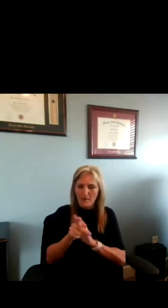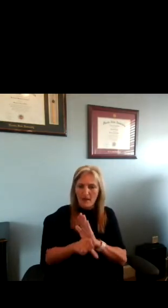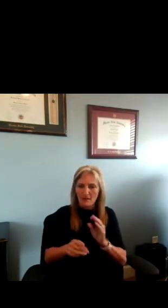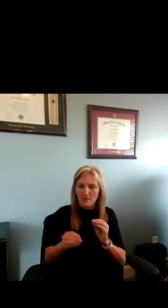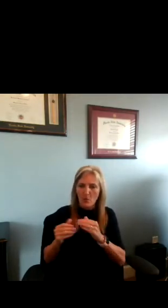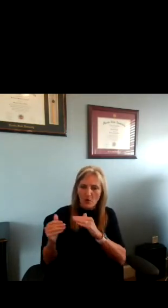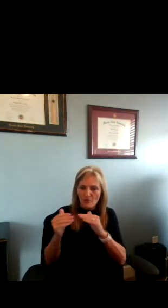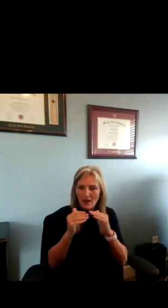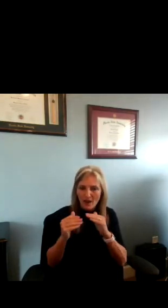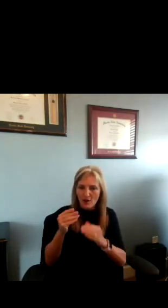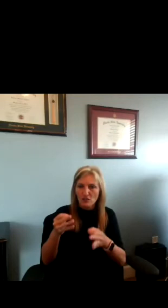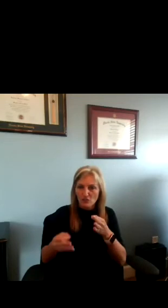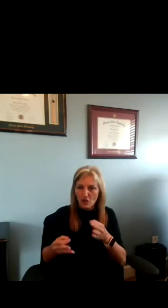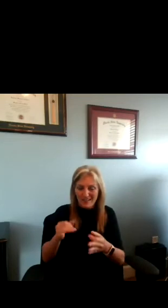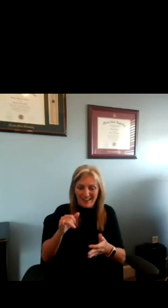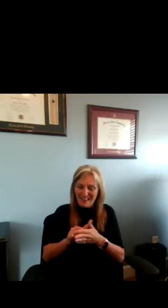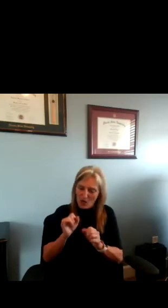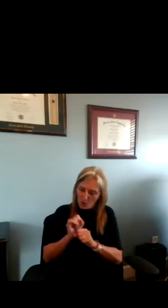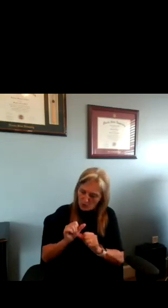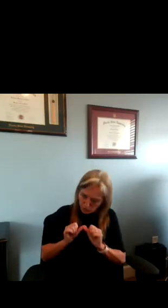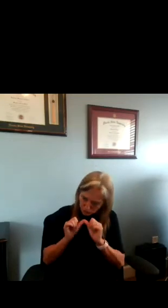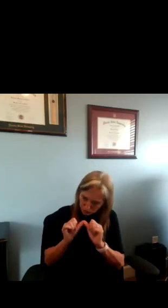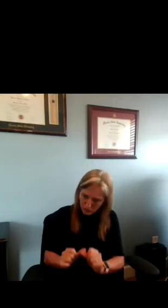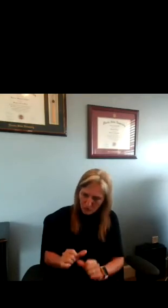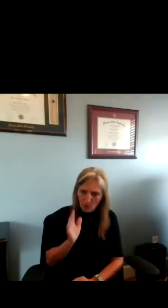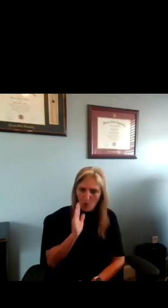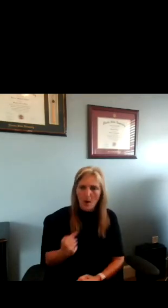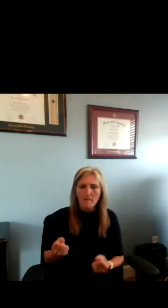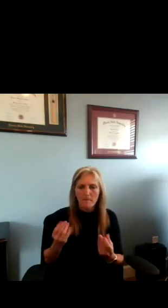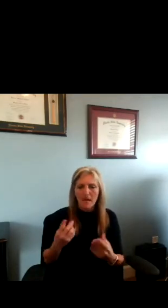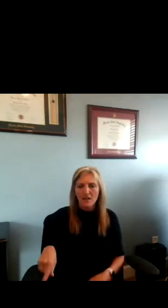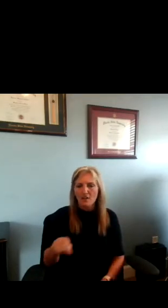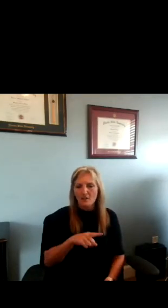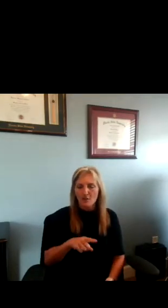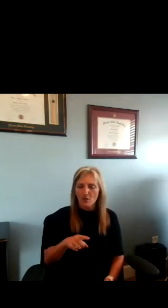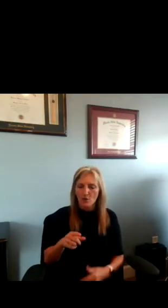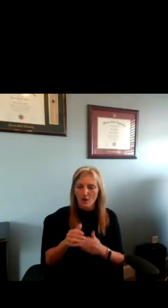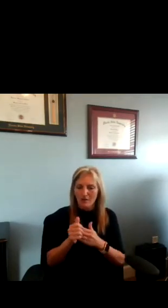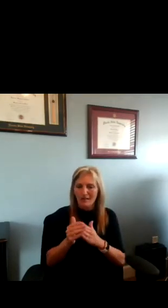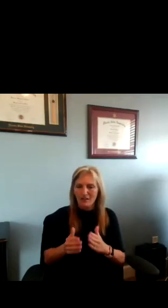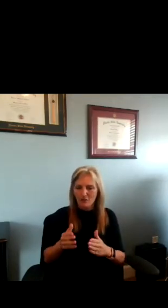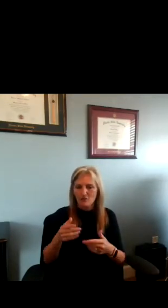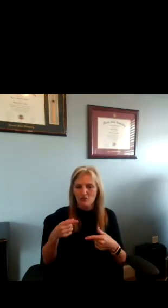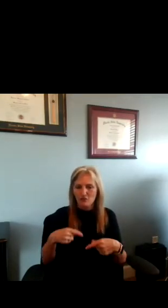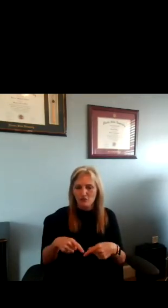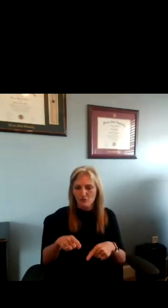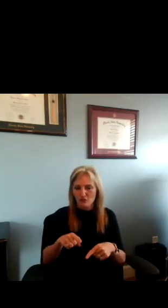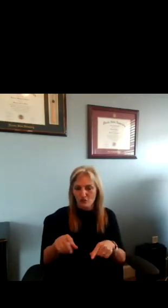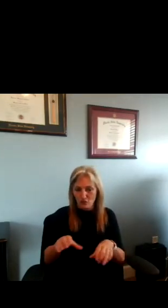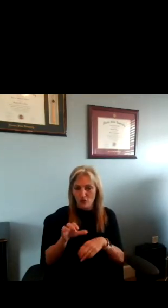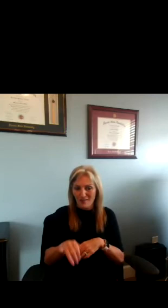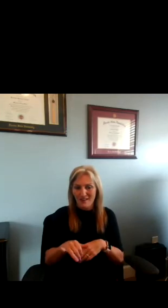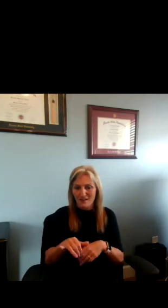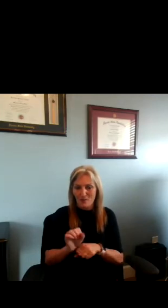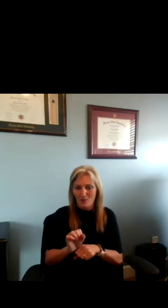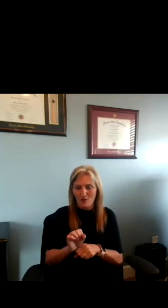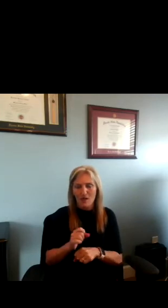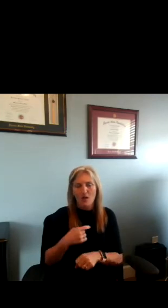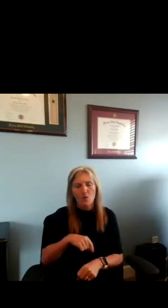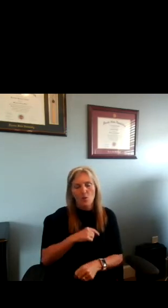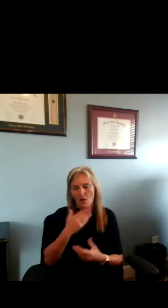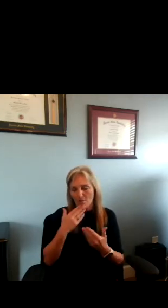just. And that work is continuing. Many of you in this room have been leaders in that work, and for that, we are all